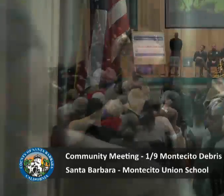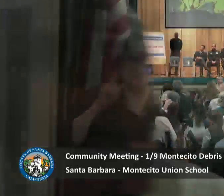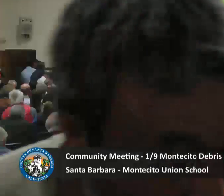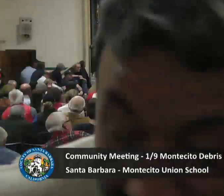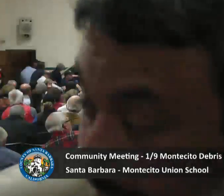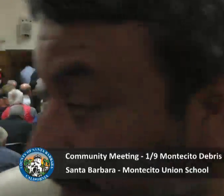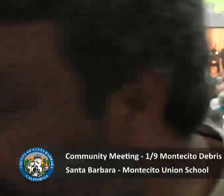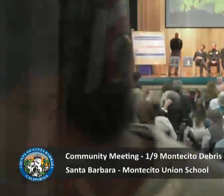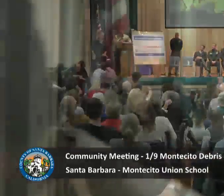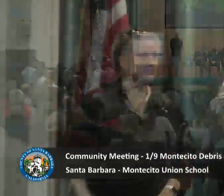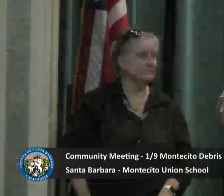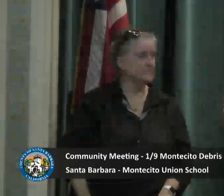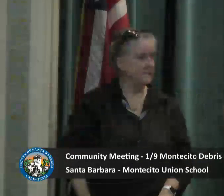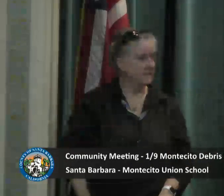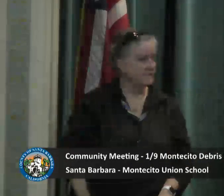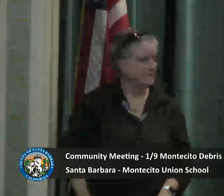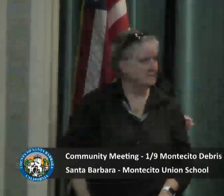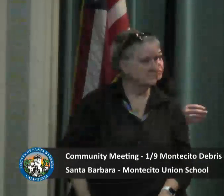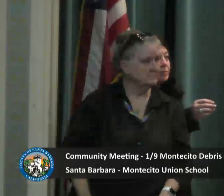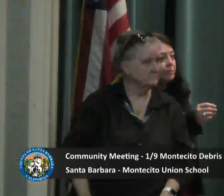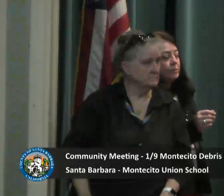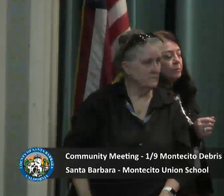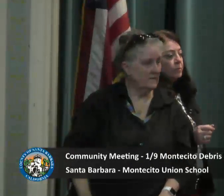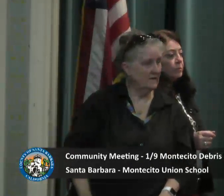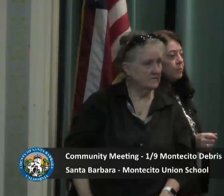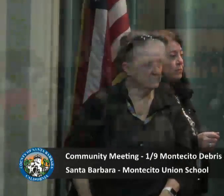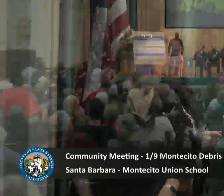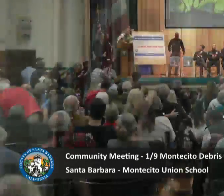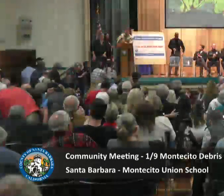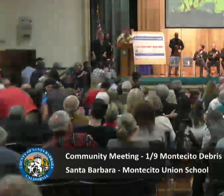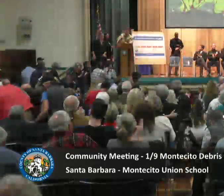to. Thank you.